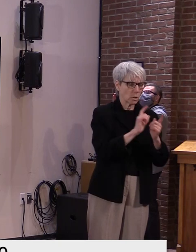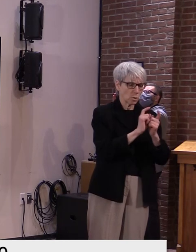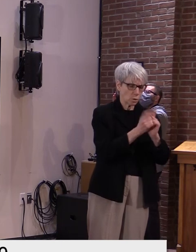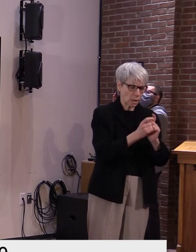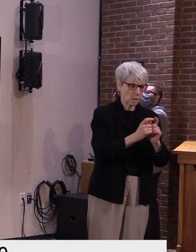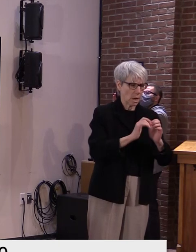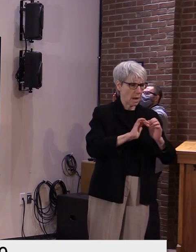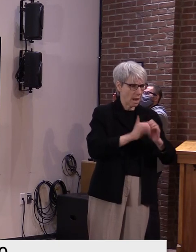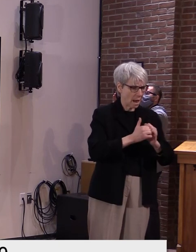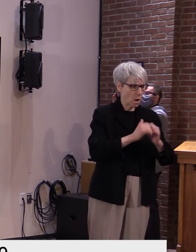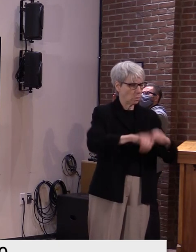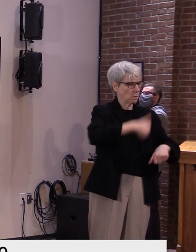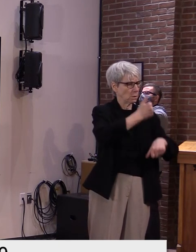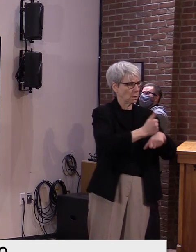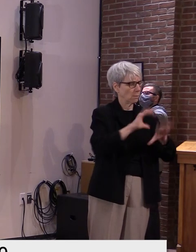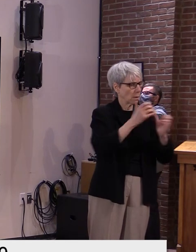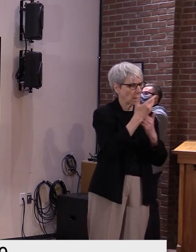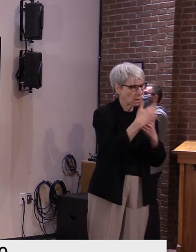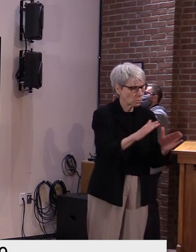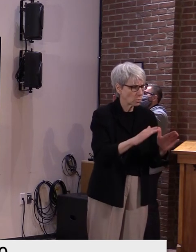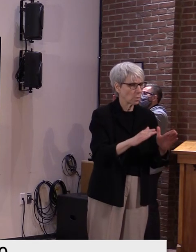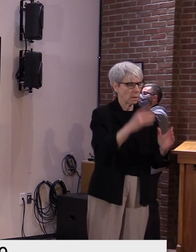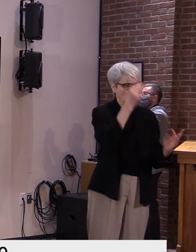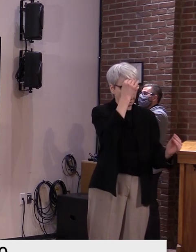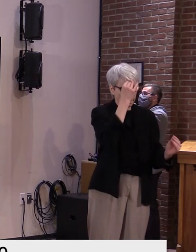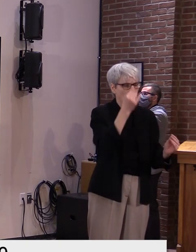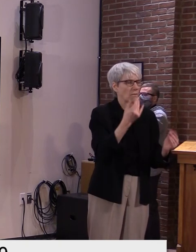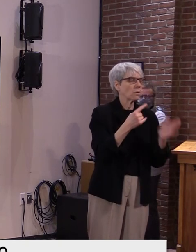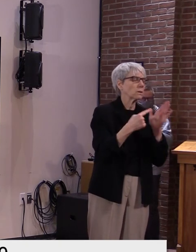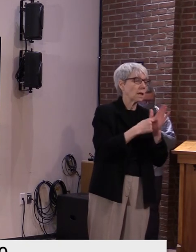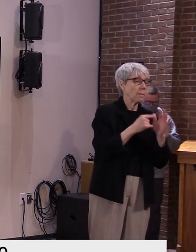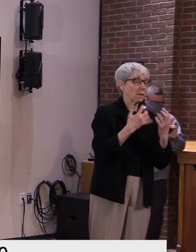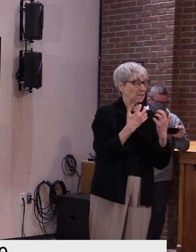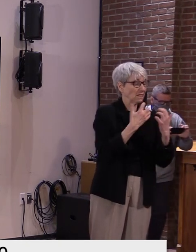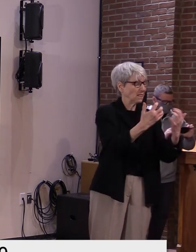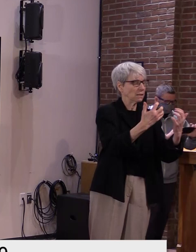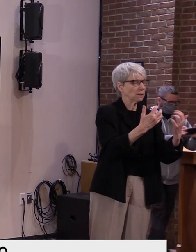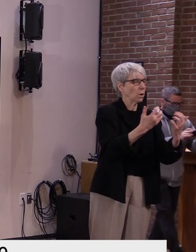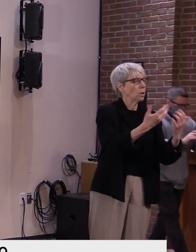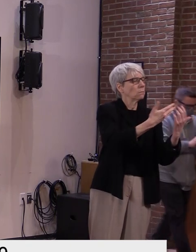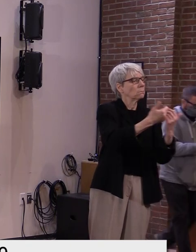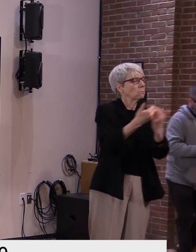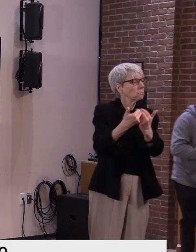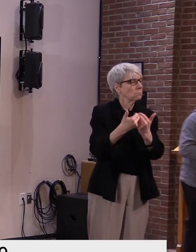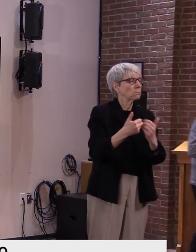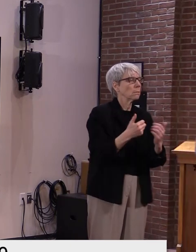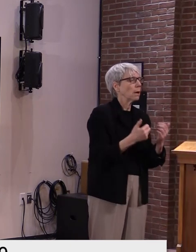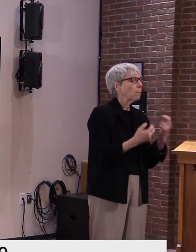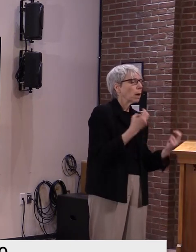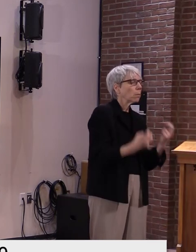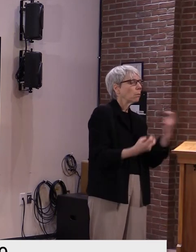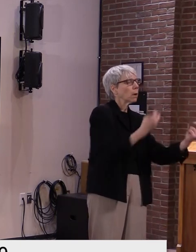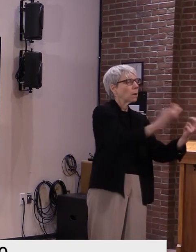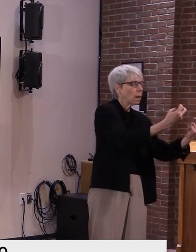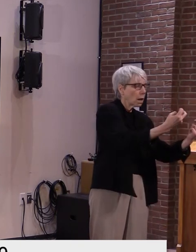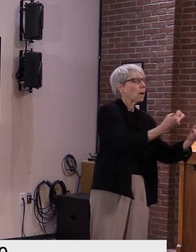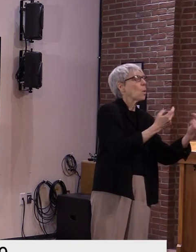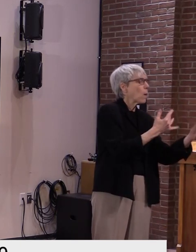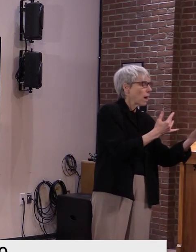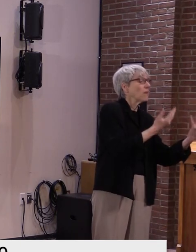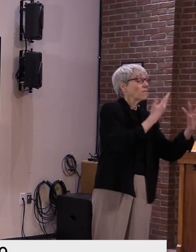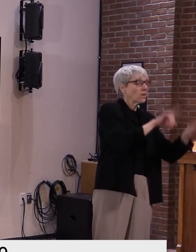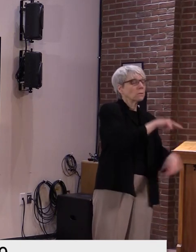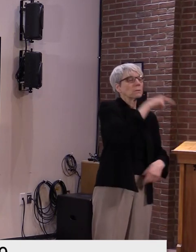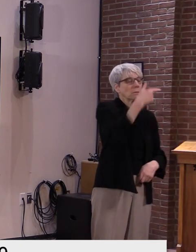to try to prevent this from happening by cohorting the class, reducing the size, and a number of